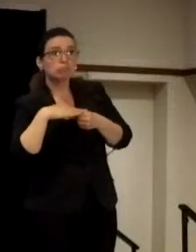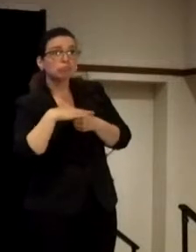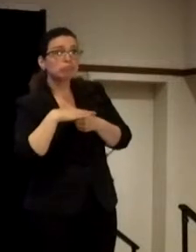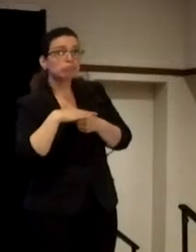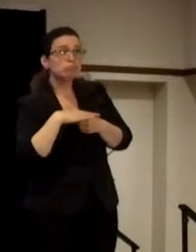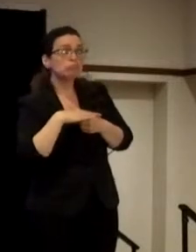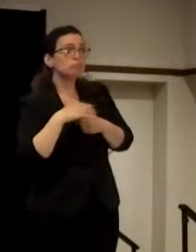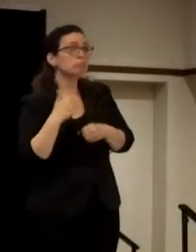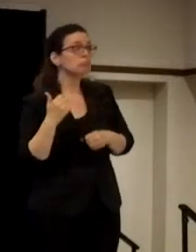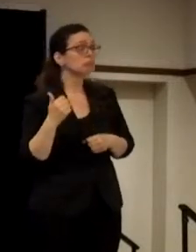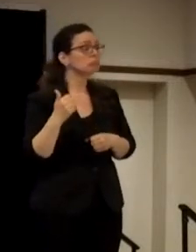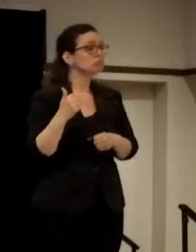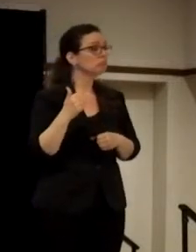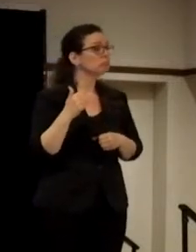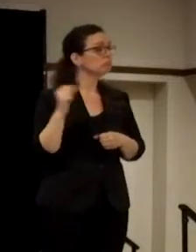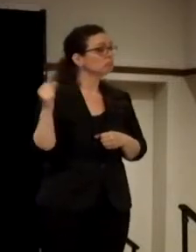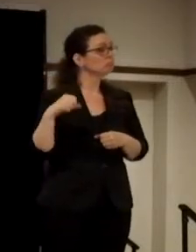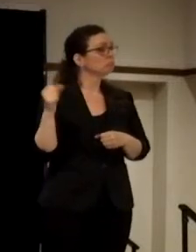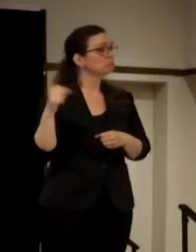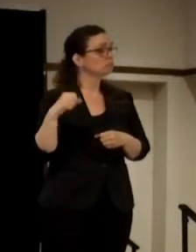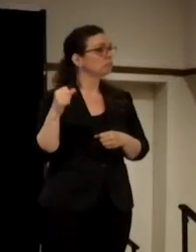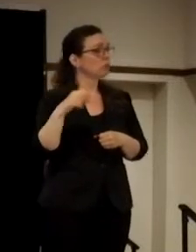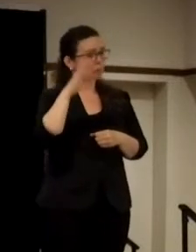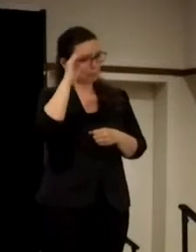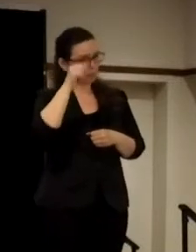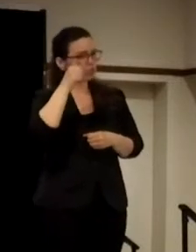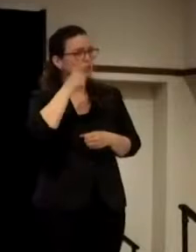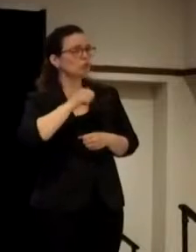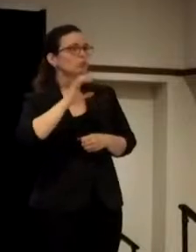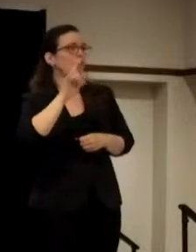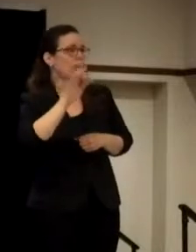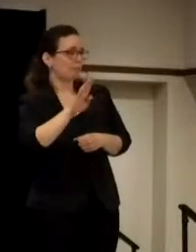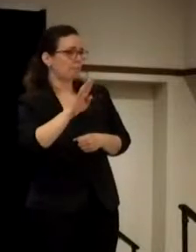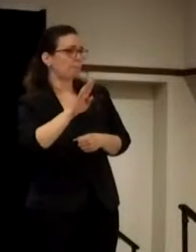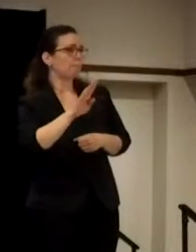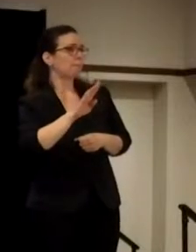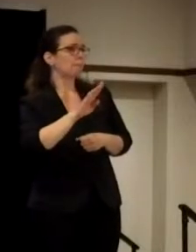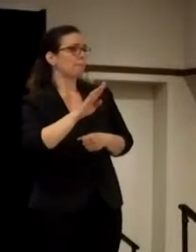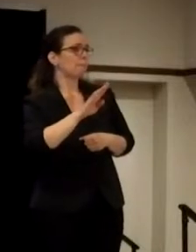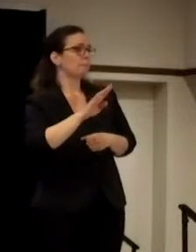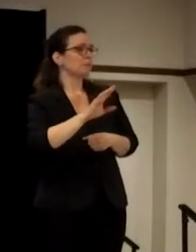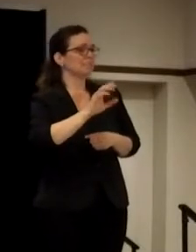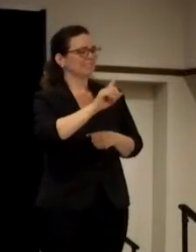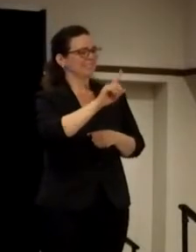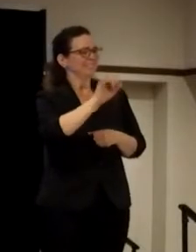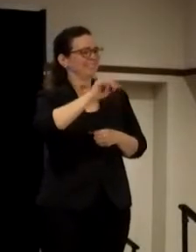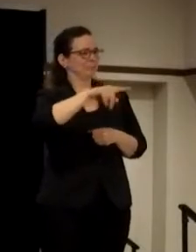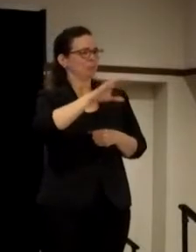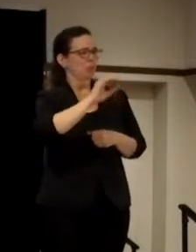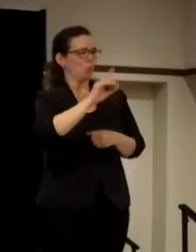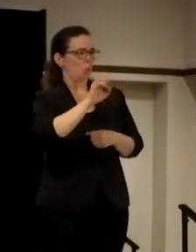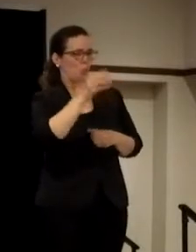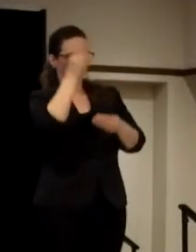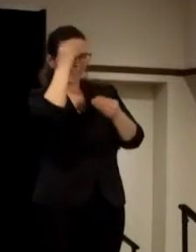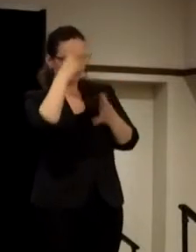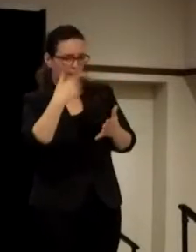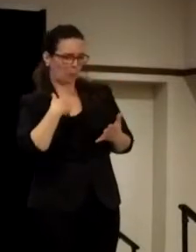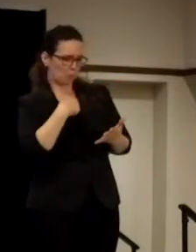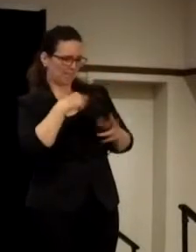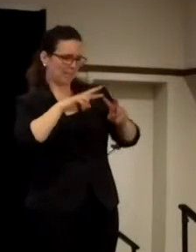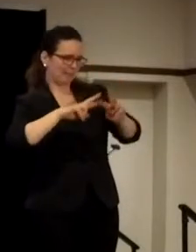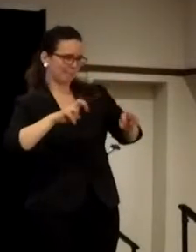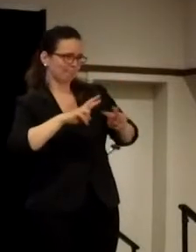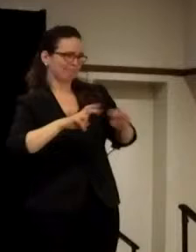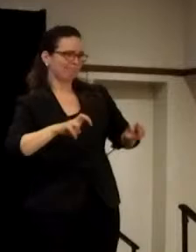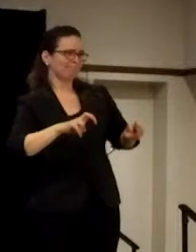we're early zip code data shows we still got work to do in the city zip codes. So obviously 1 through 210